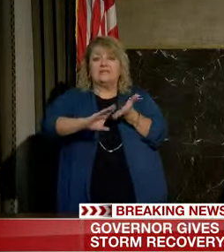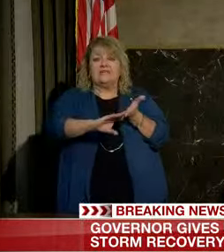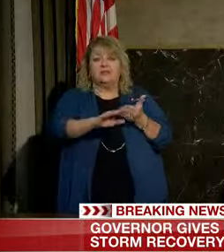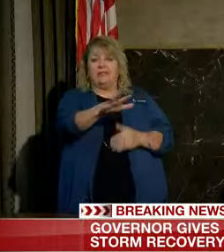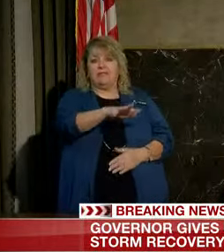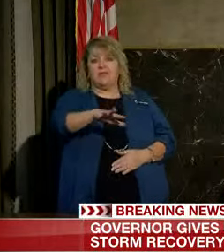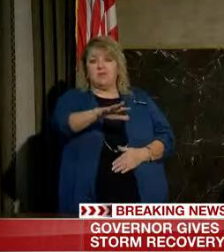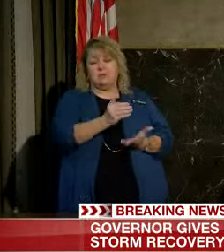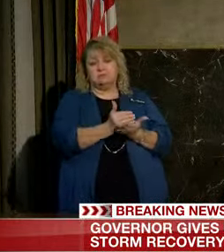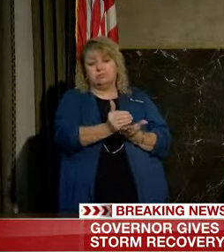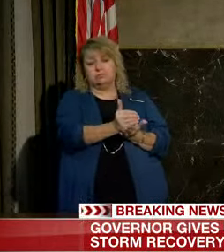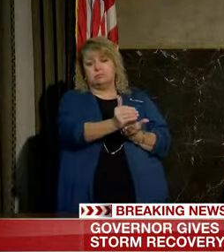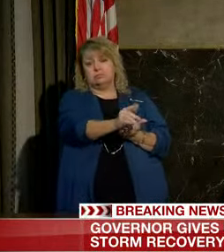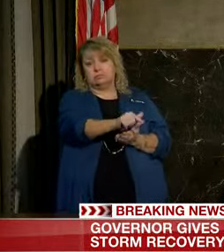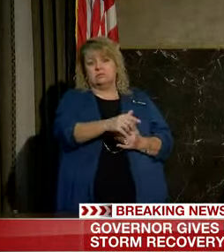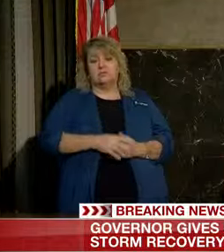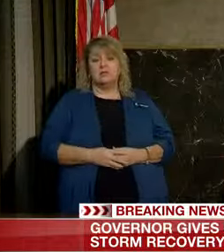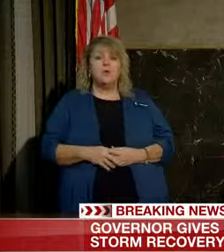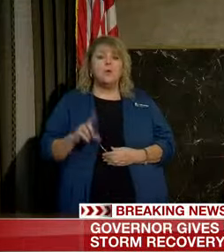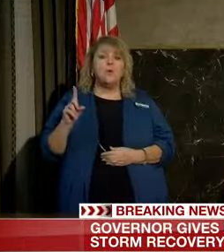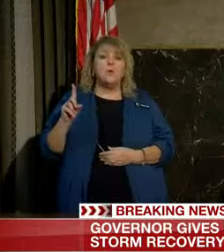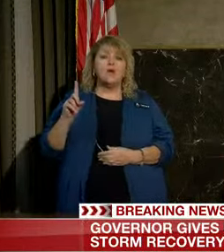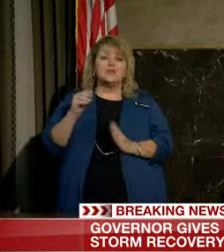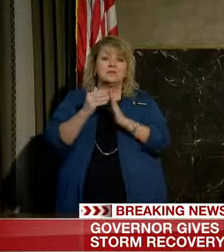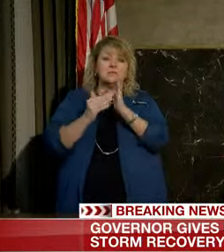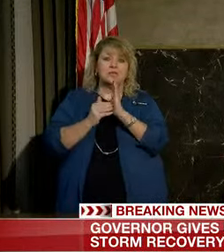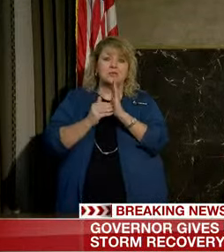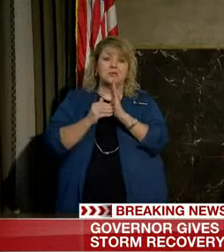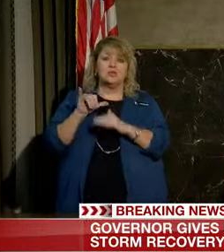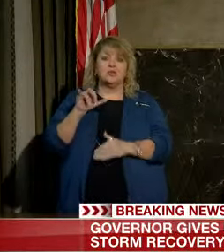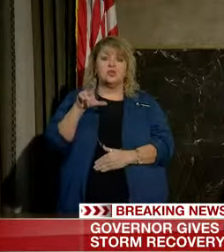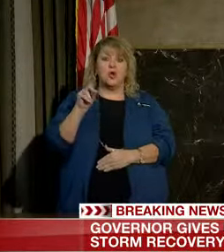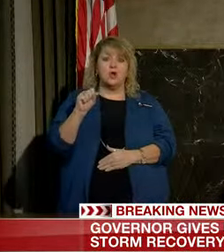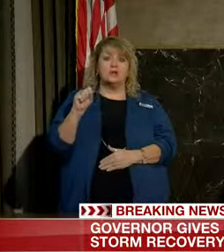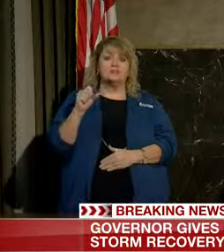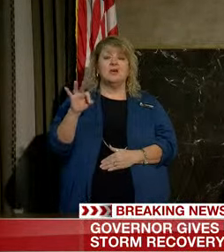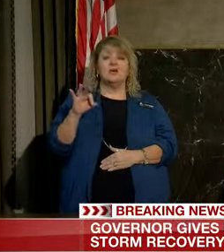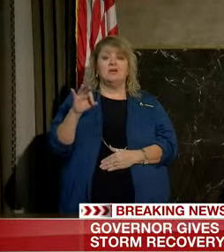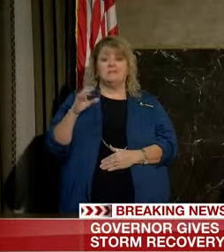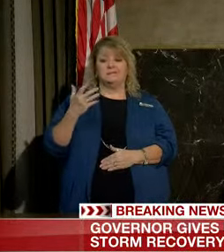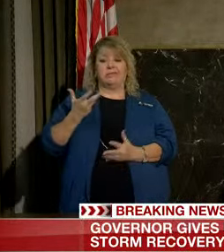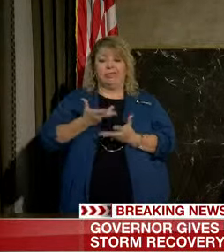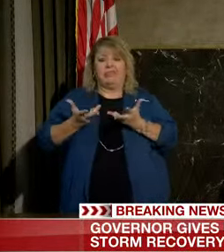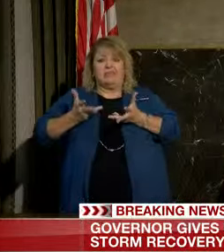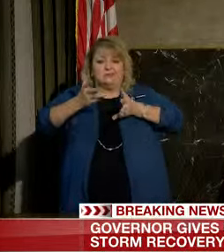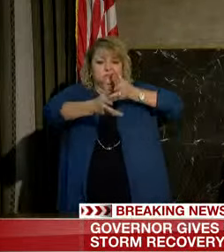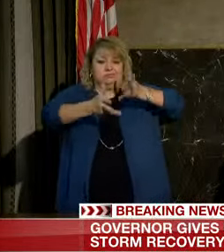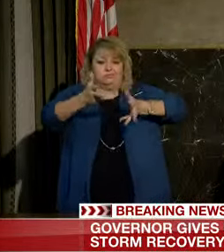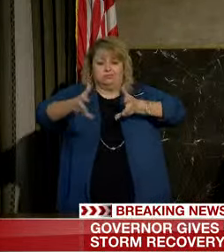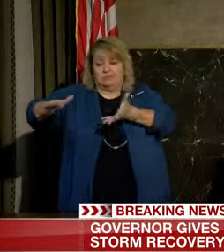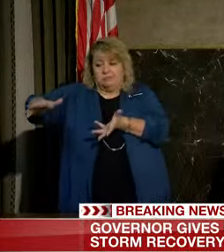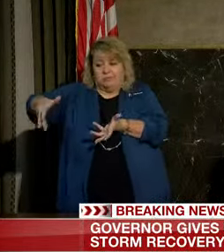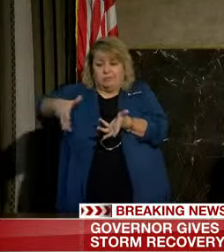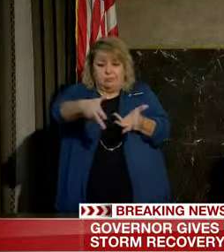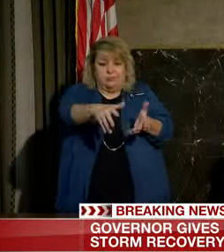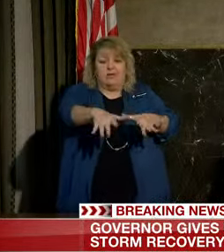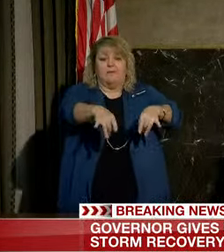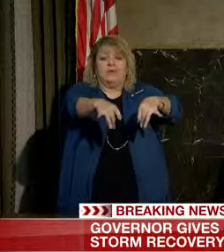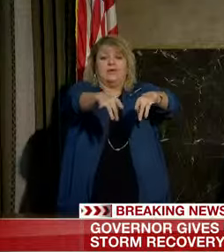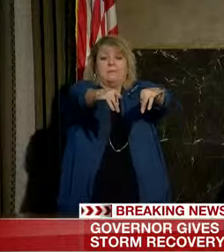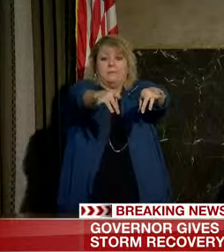area. Right at 1 million cubic yards of debris have been removed. You can track